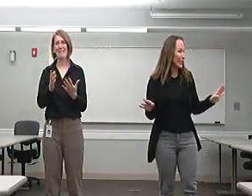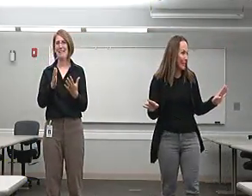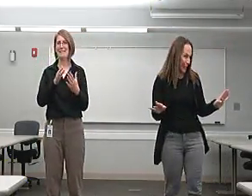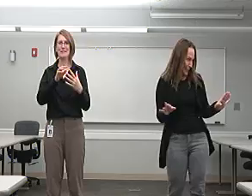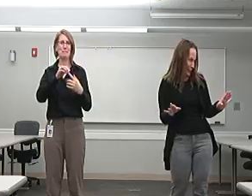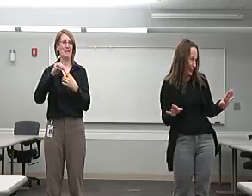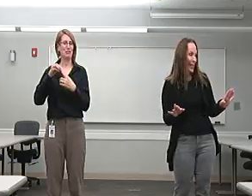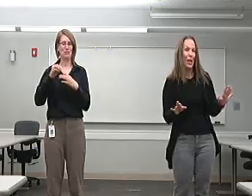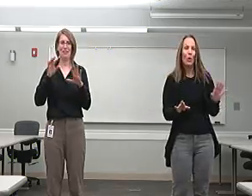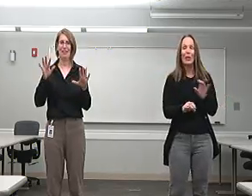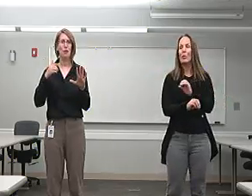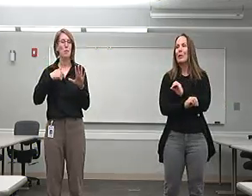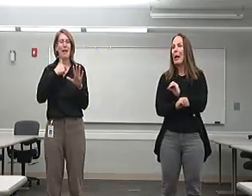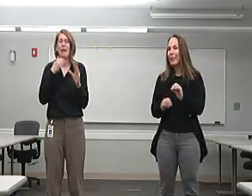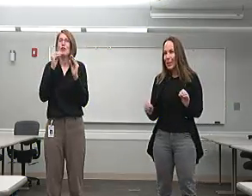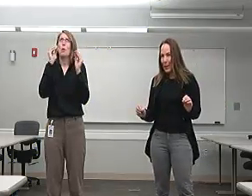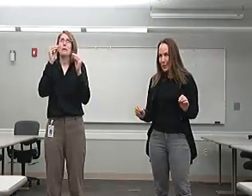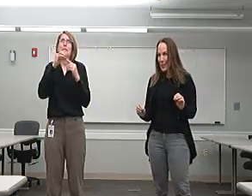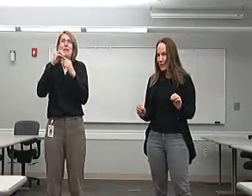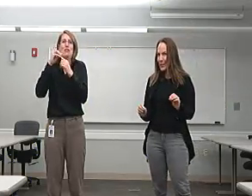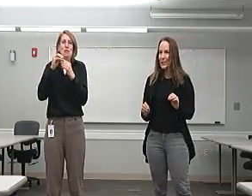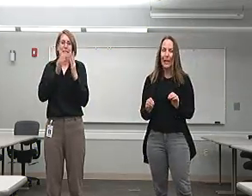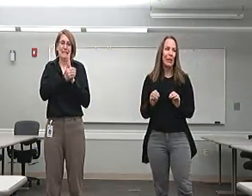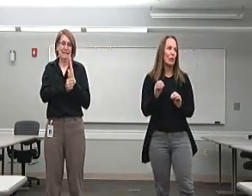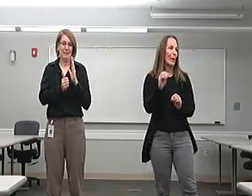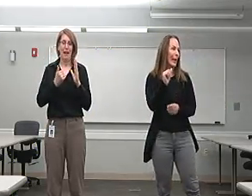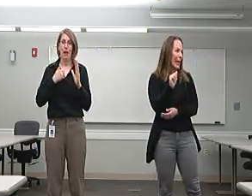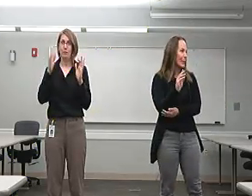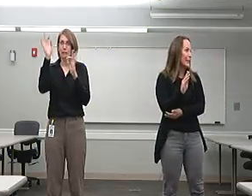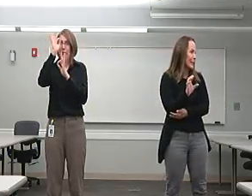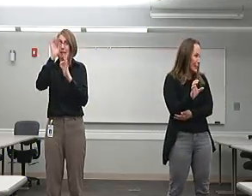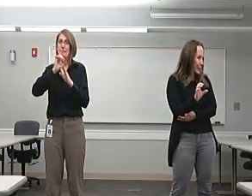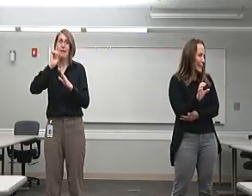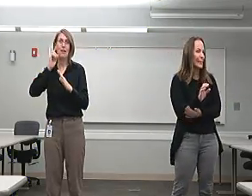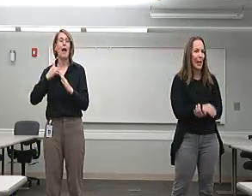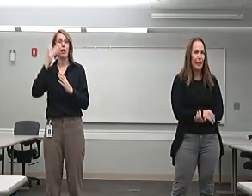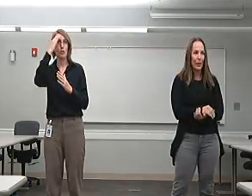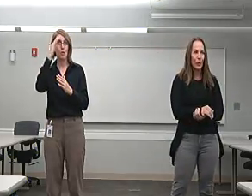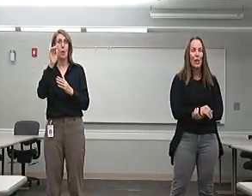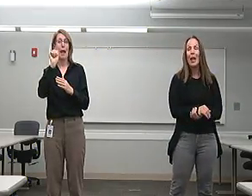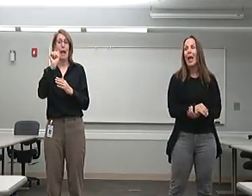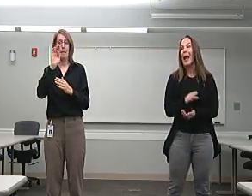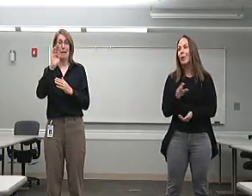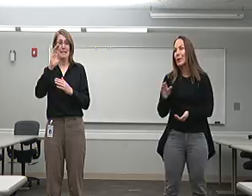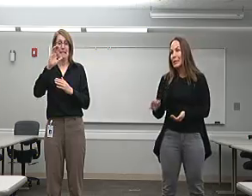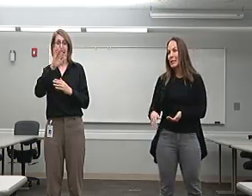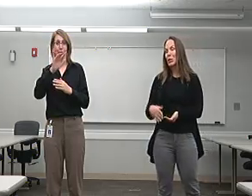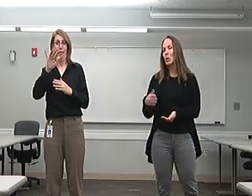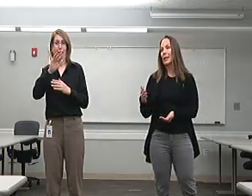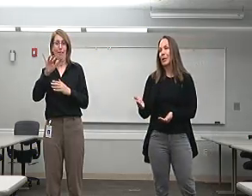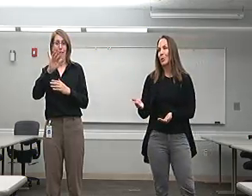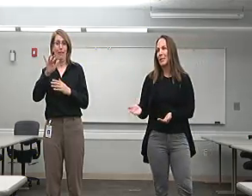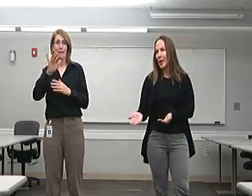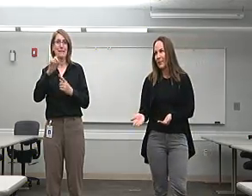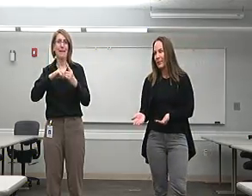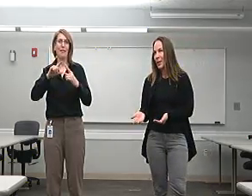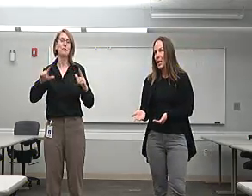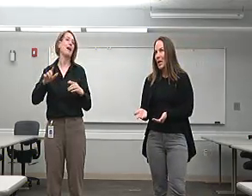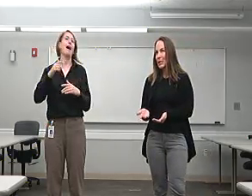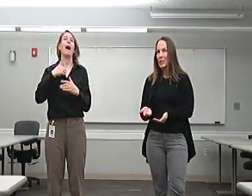We knew nothing about deafness. I knew my ABCs in sign language, and we didn't know Leah was deaf